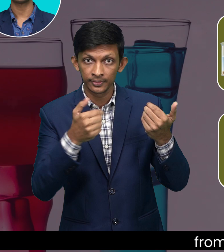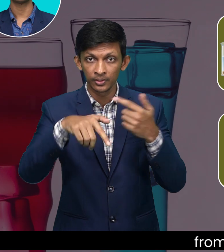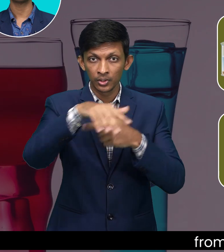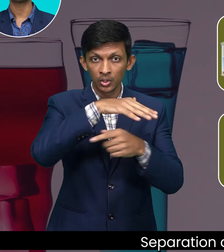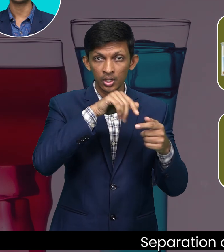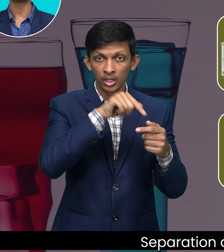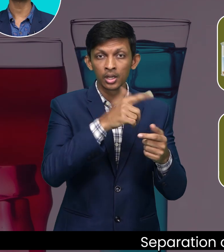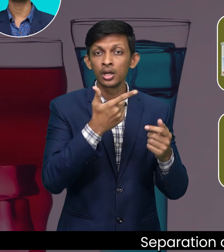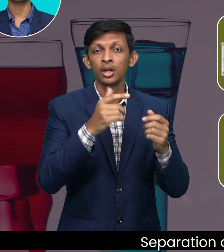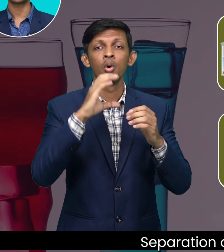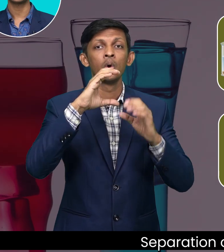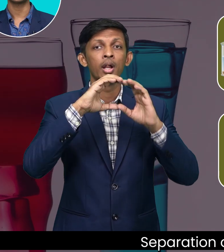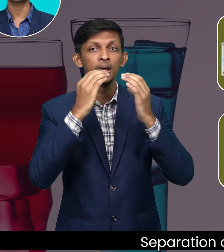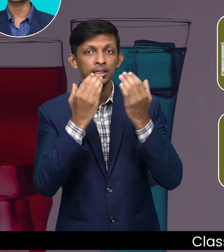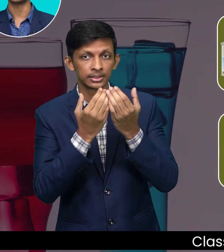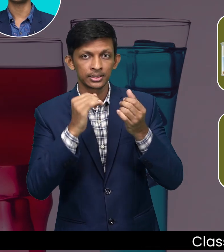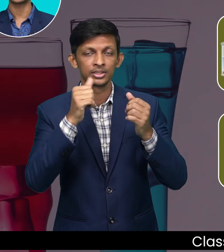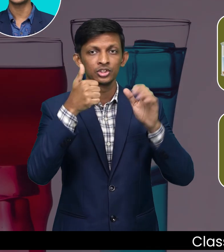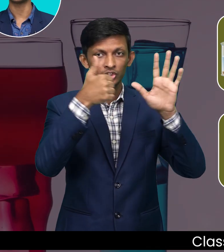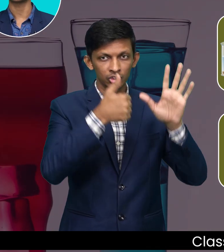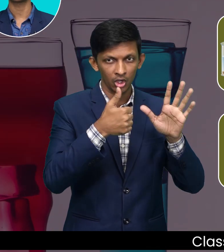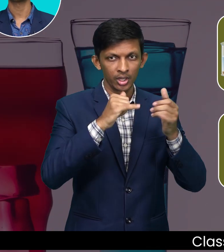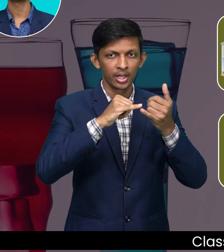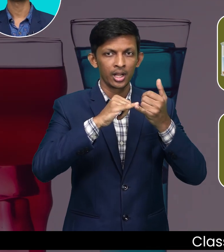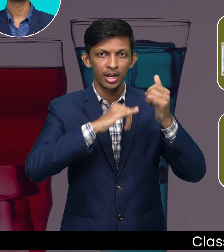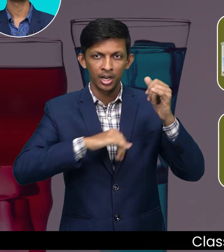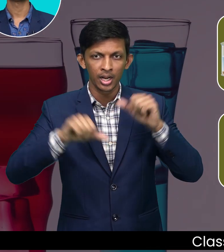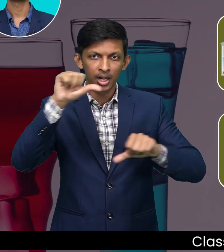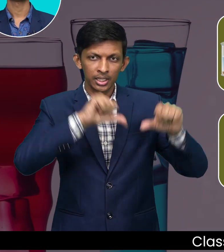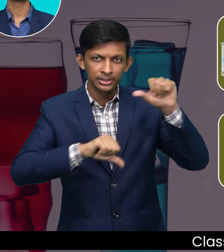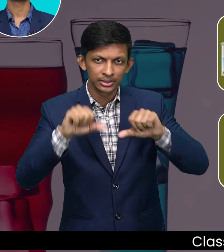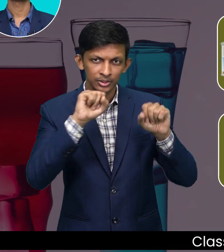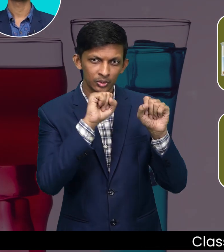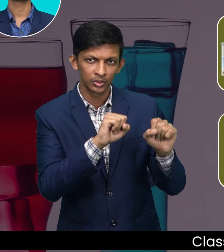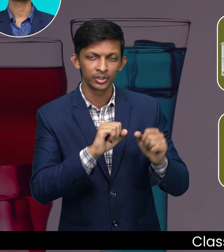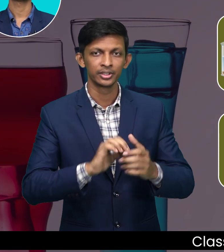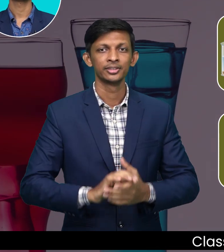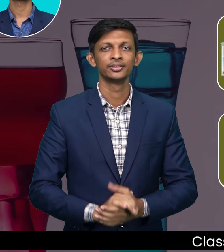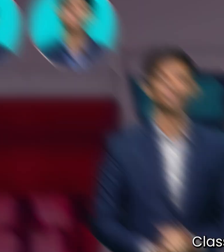from the lesson Separation of Substances, Class 6 Science.